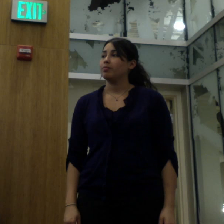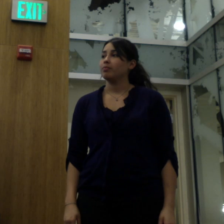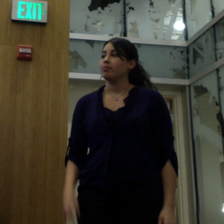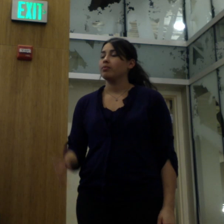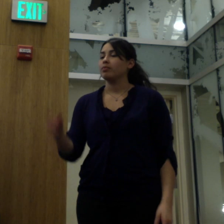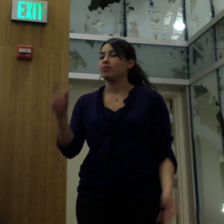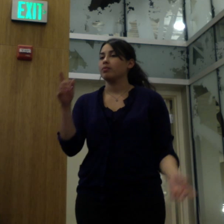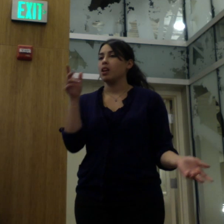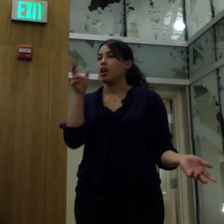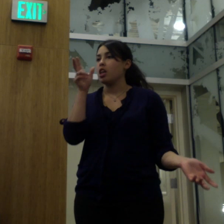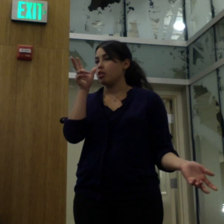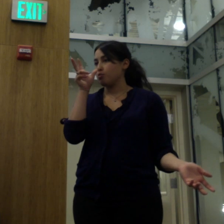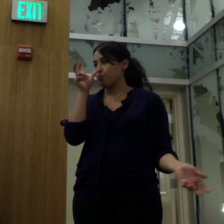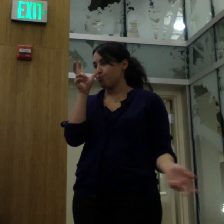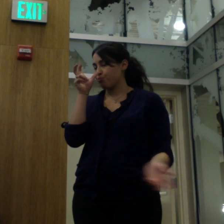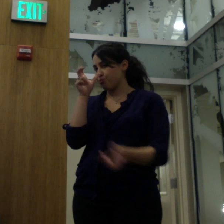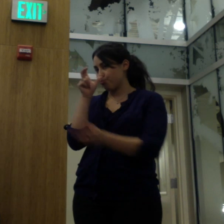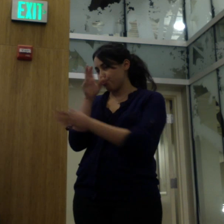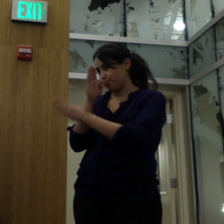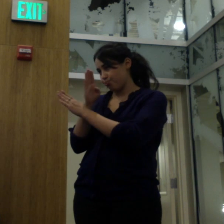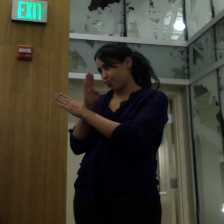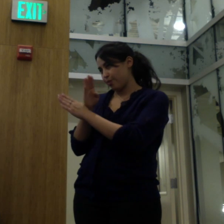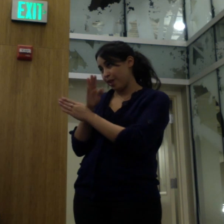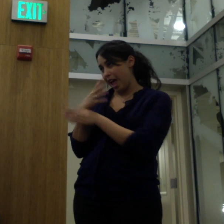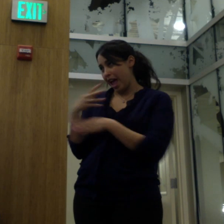Bug spray. And